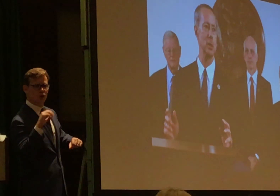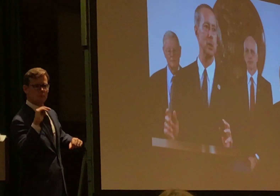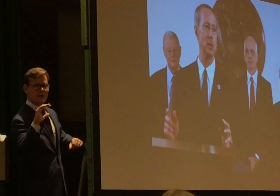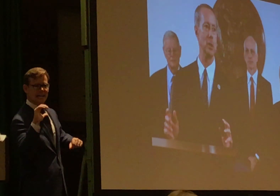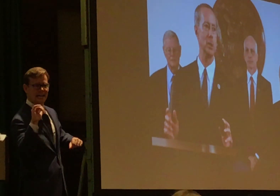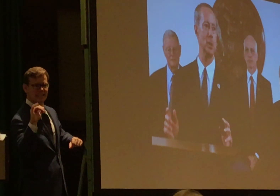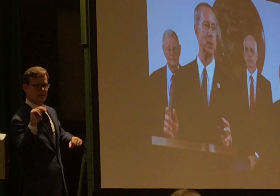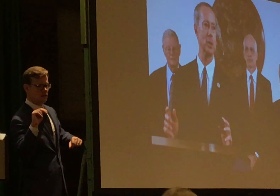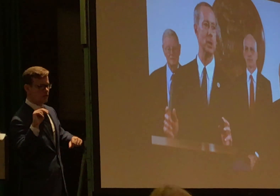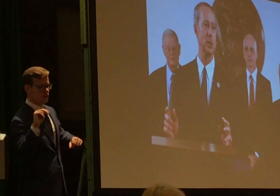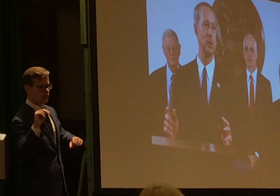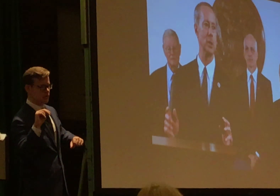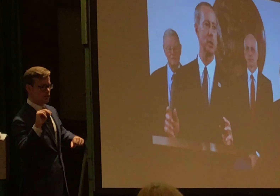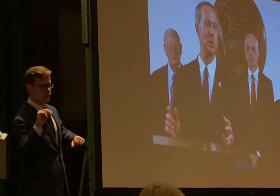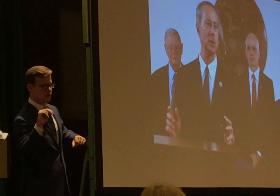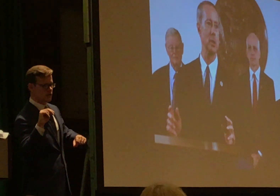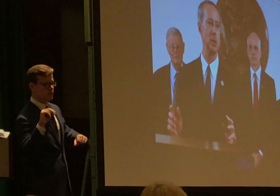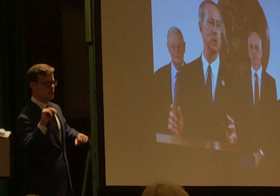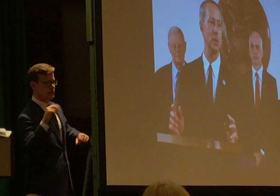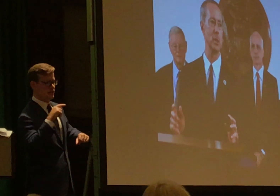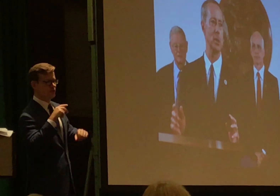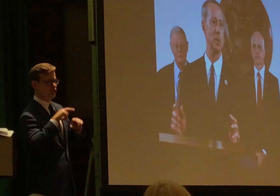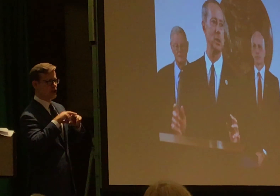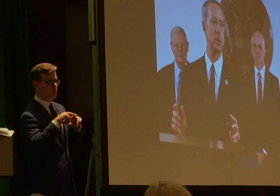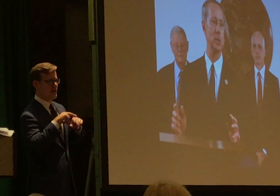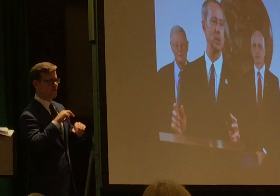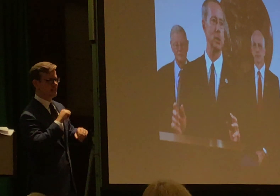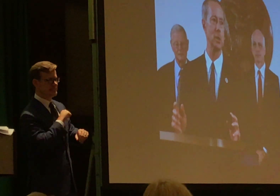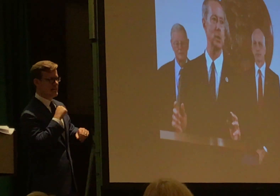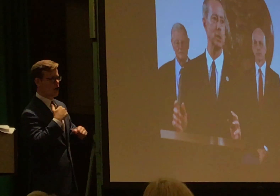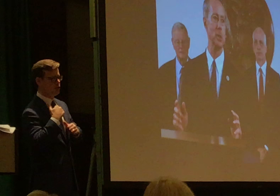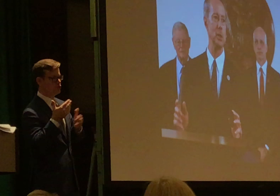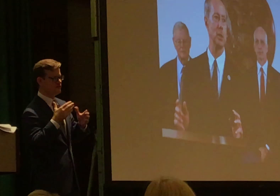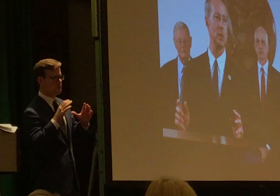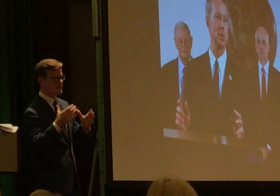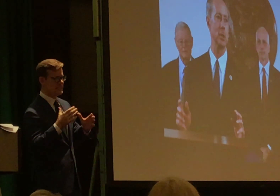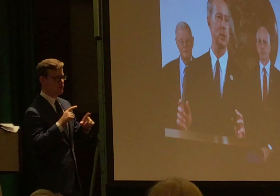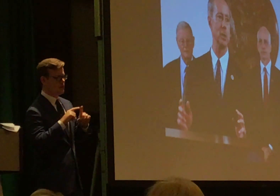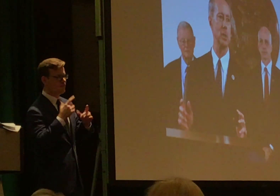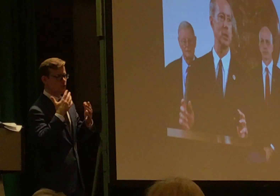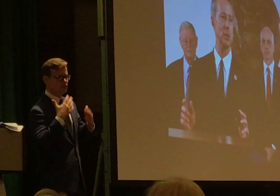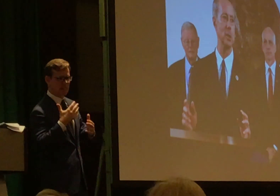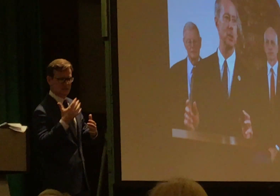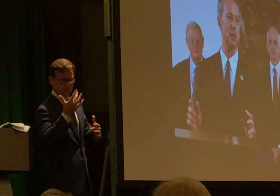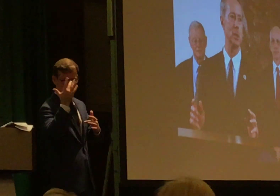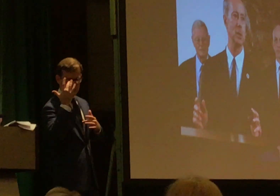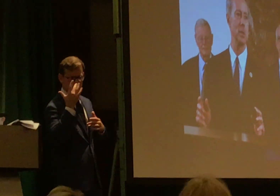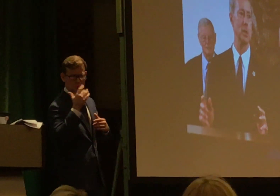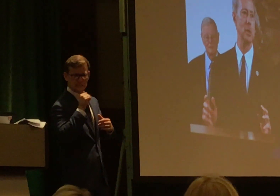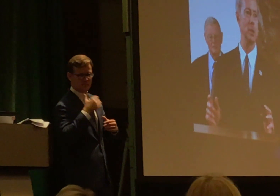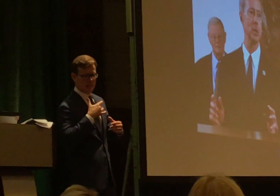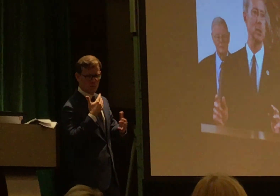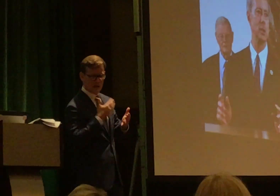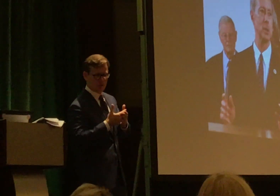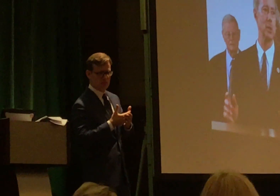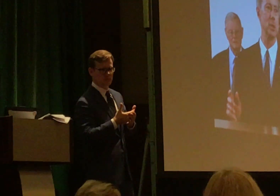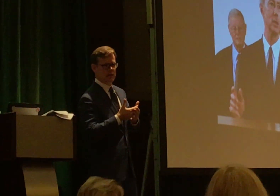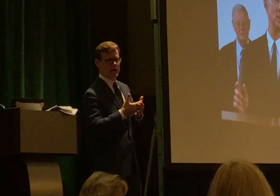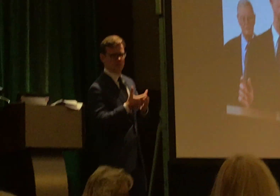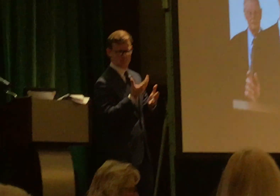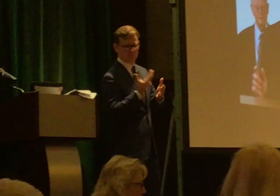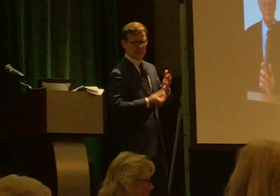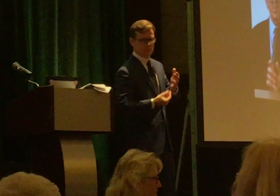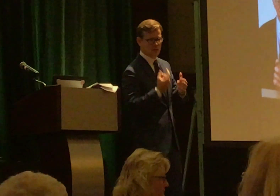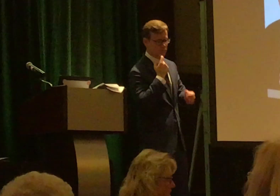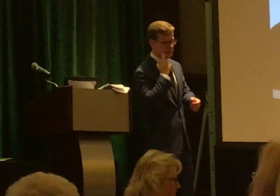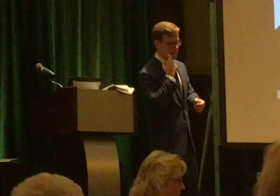actually was supposed to be Senator McCain. He was the chairman of the committee, but unfortunately he was